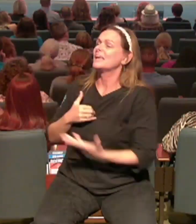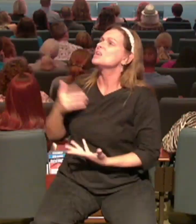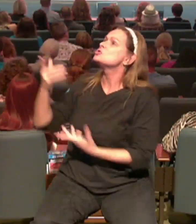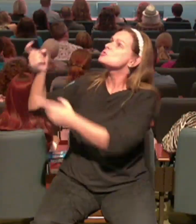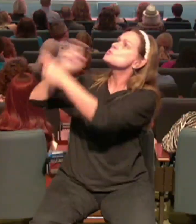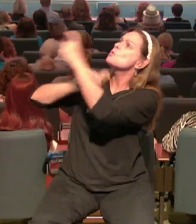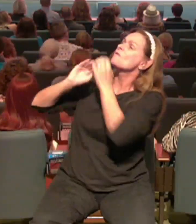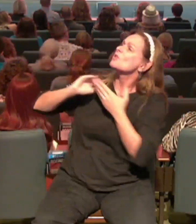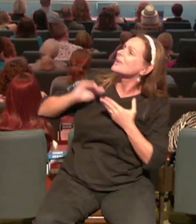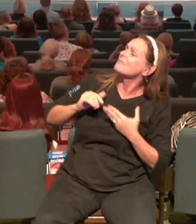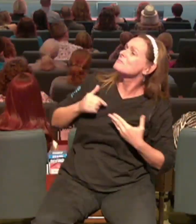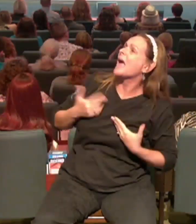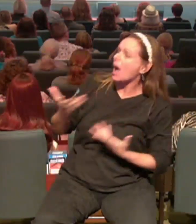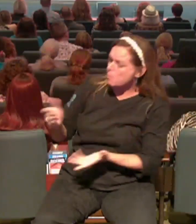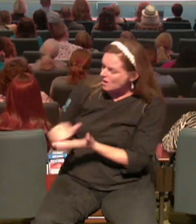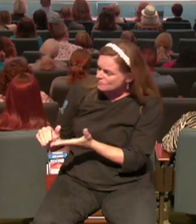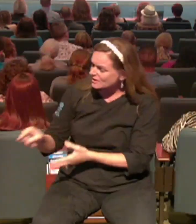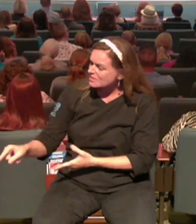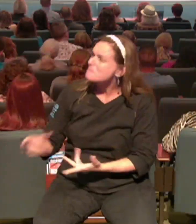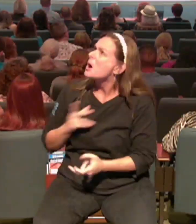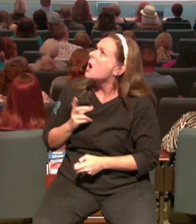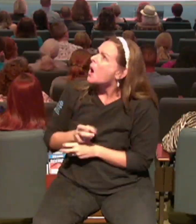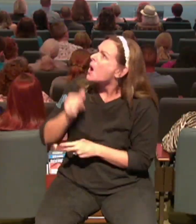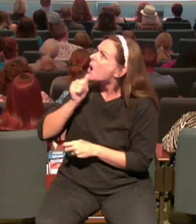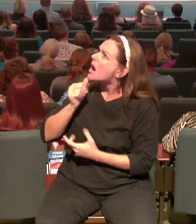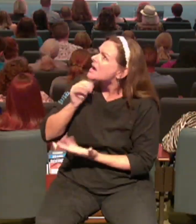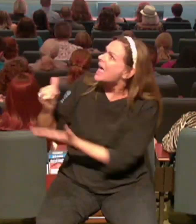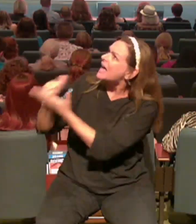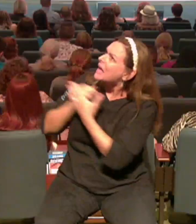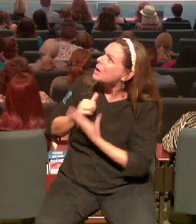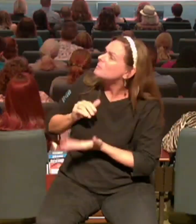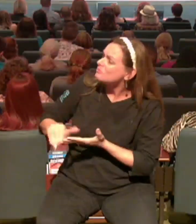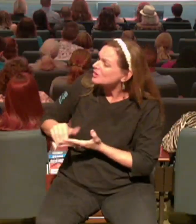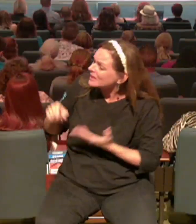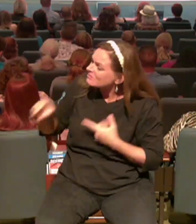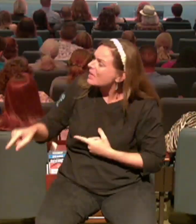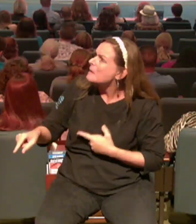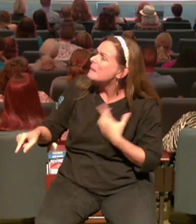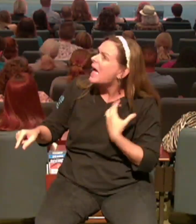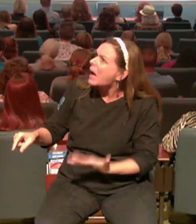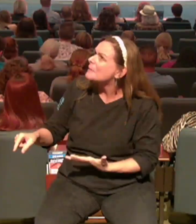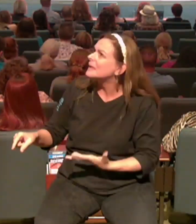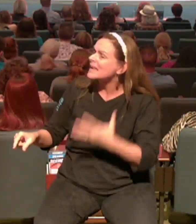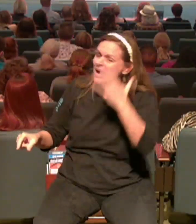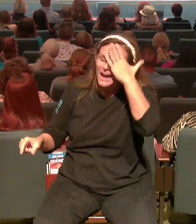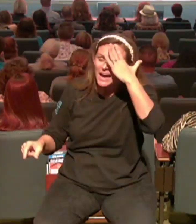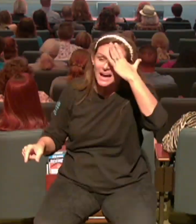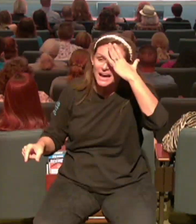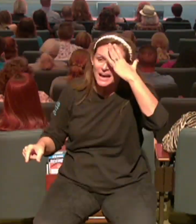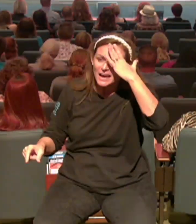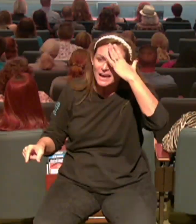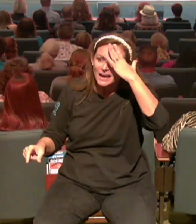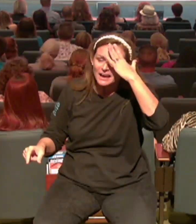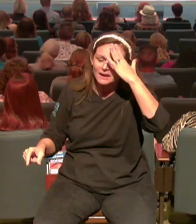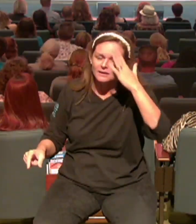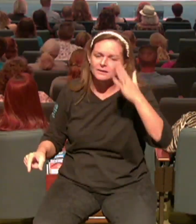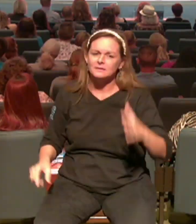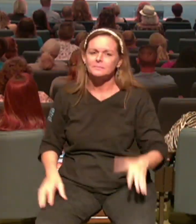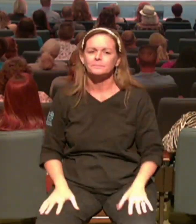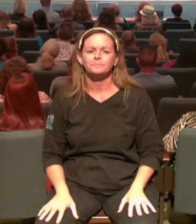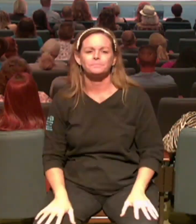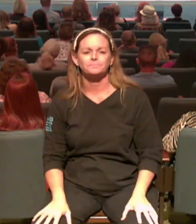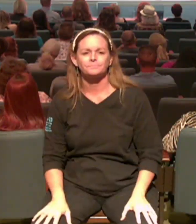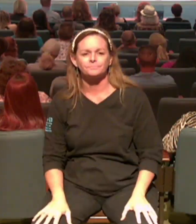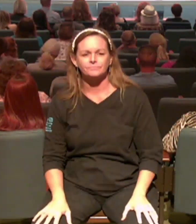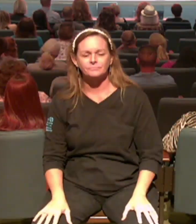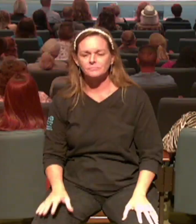given, I will show." Because it's one thing to get all excited about the grace of God. "Oh, but God, woo, glory, glory to God. Amazing